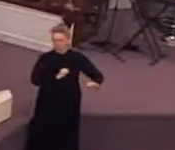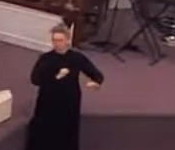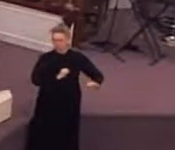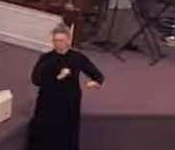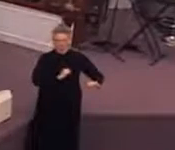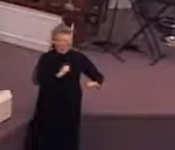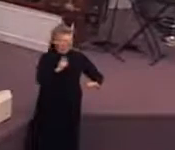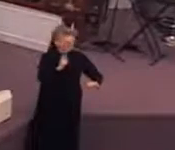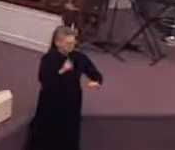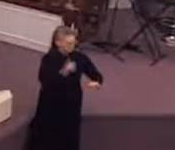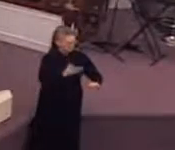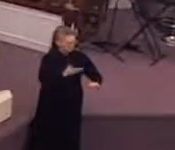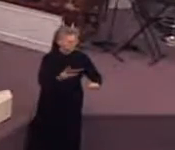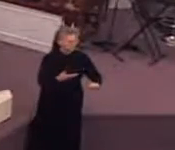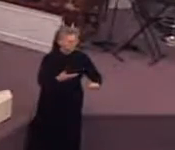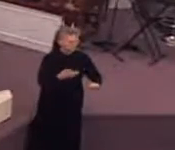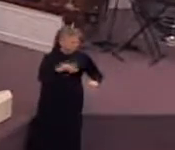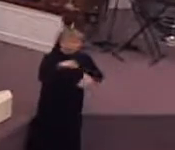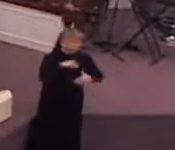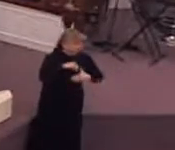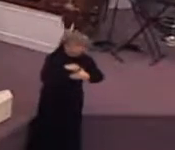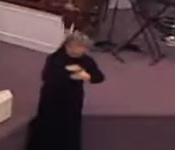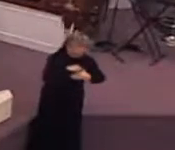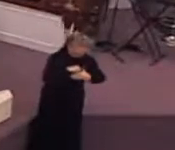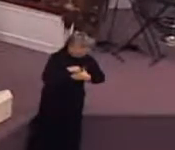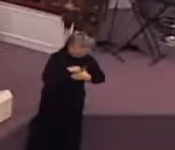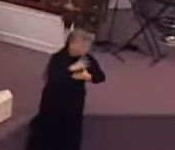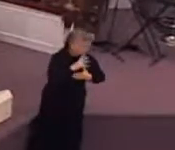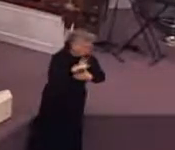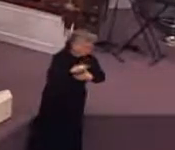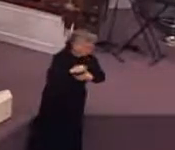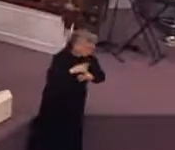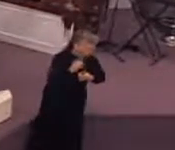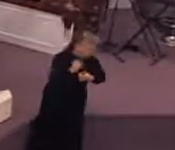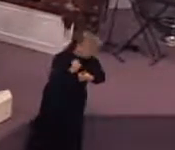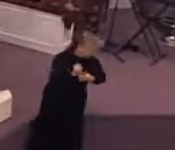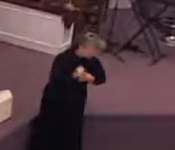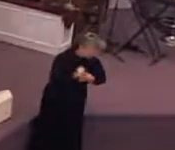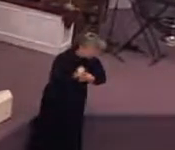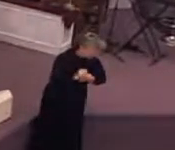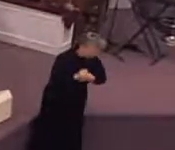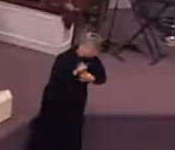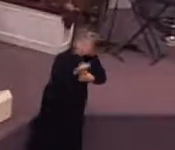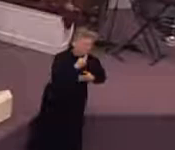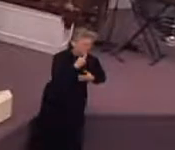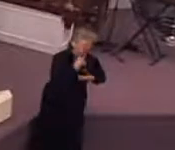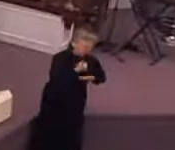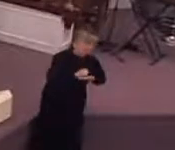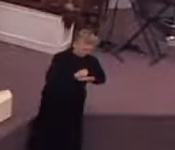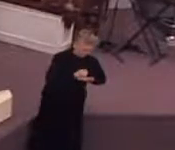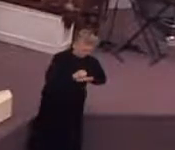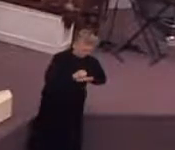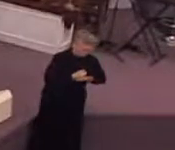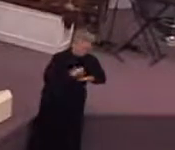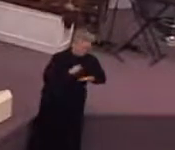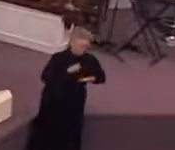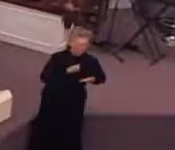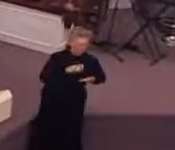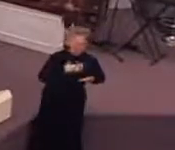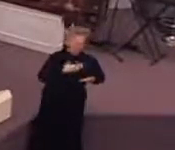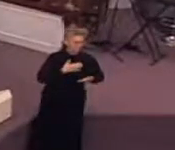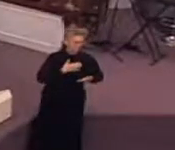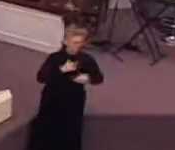But there ought to be something, amen, inside of us. I'm talking about the Holy Ghost right now. That ought to say, amen, I've got to have my time